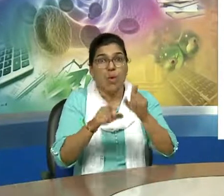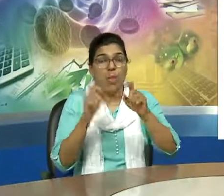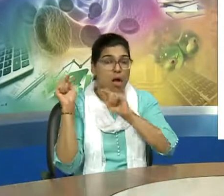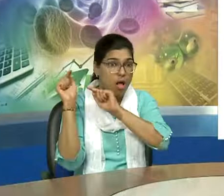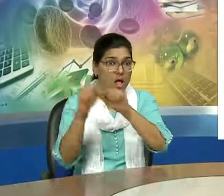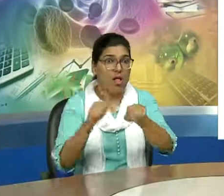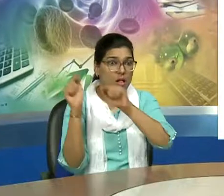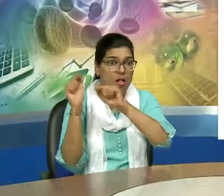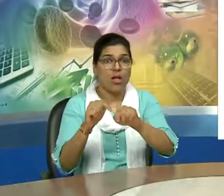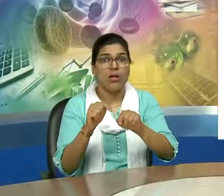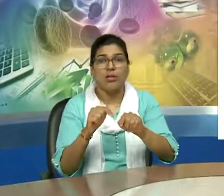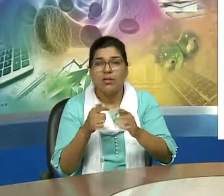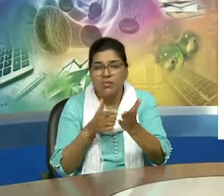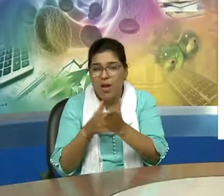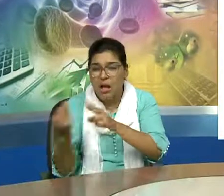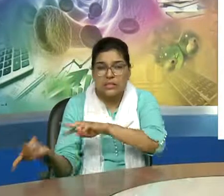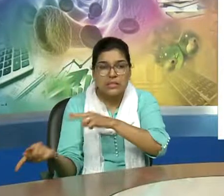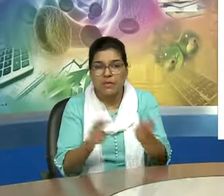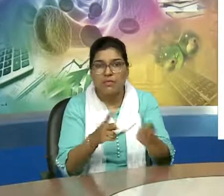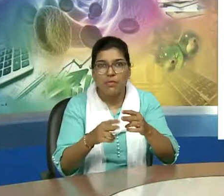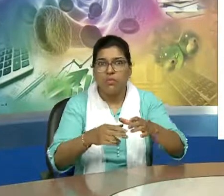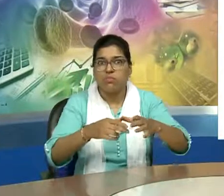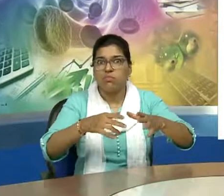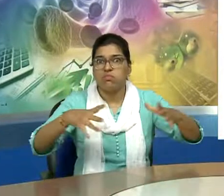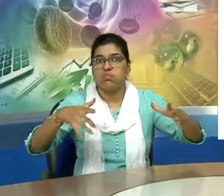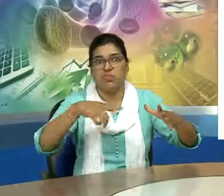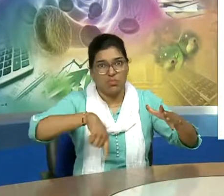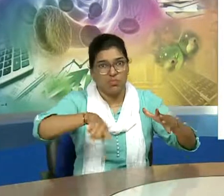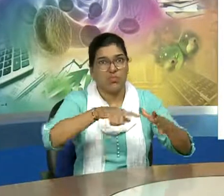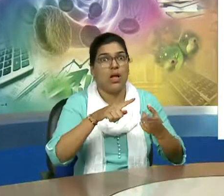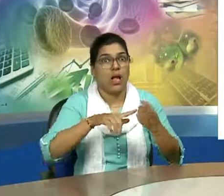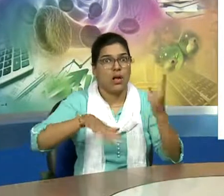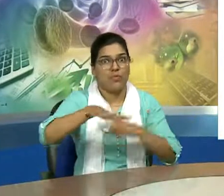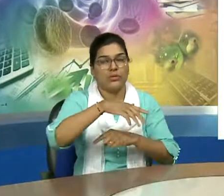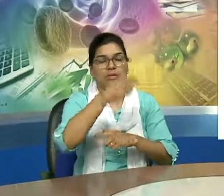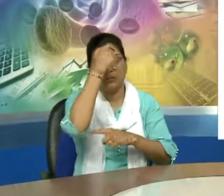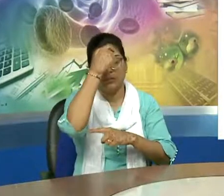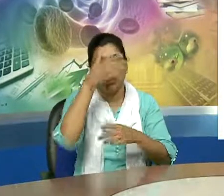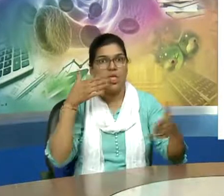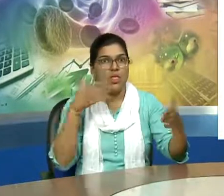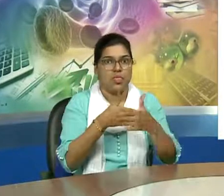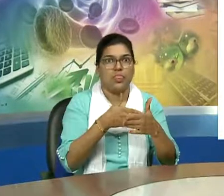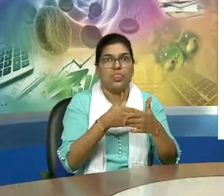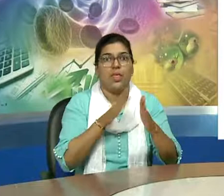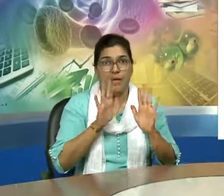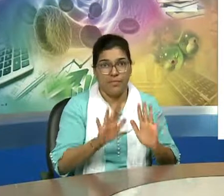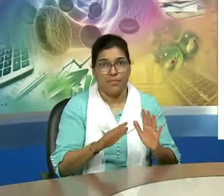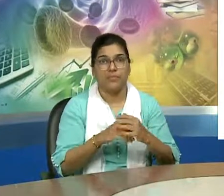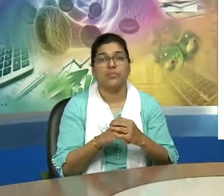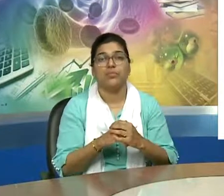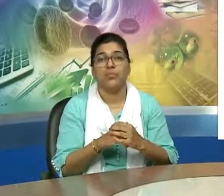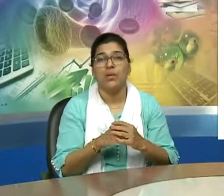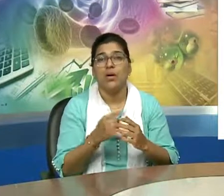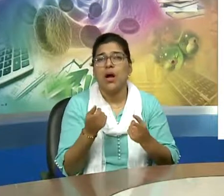And because of growth of cities, it leads to increasing demand of environmental